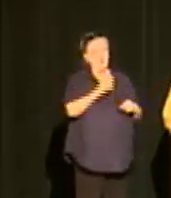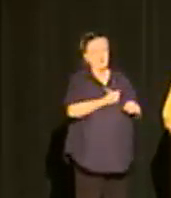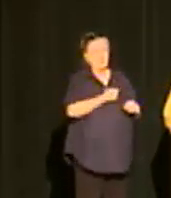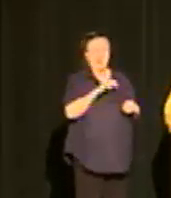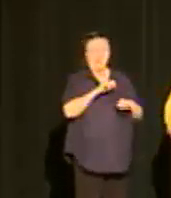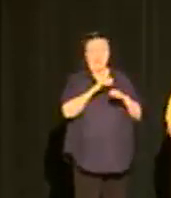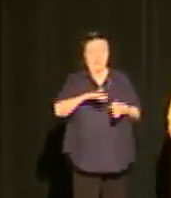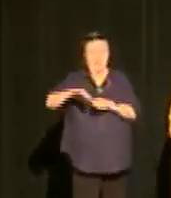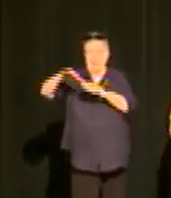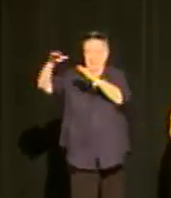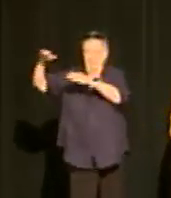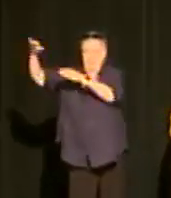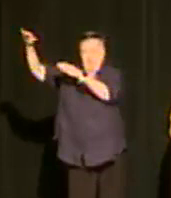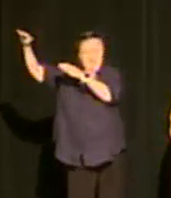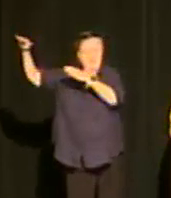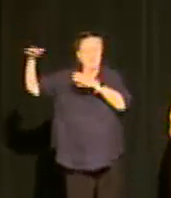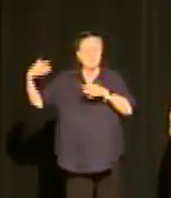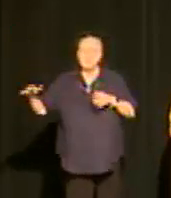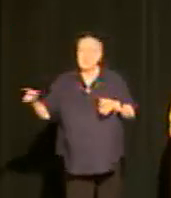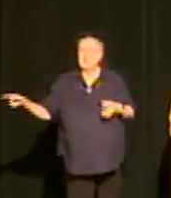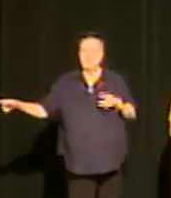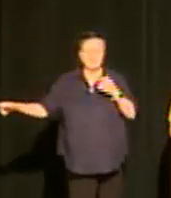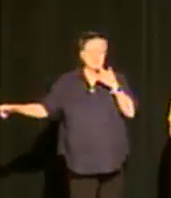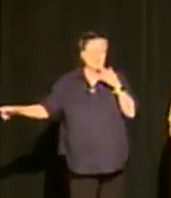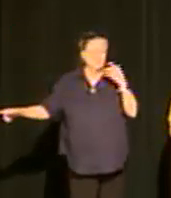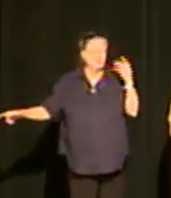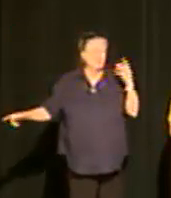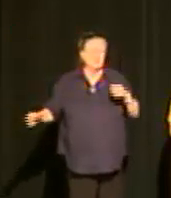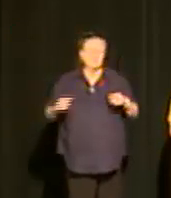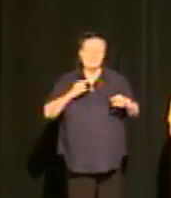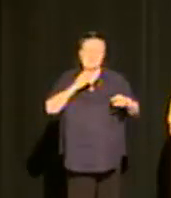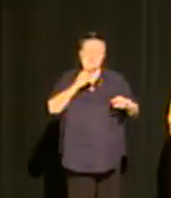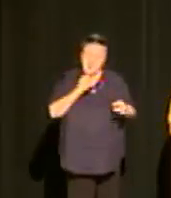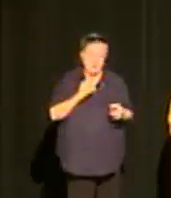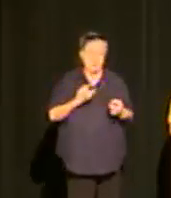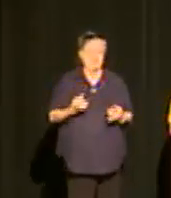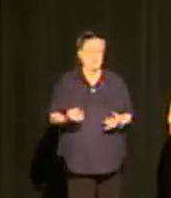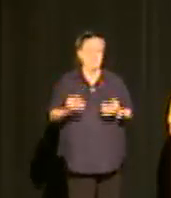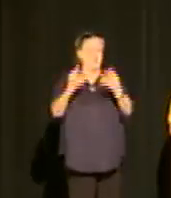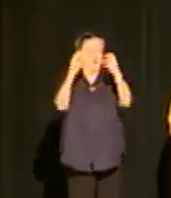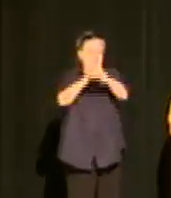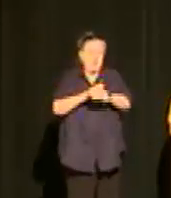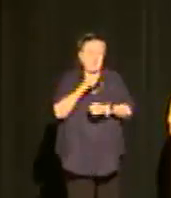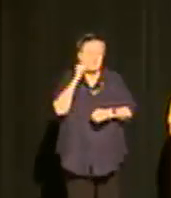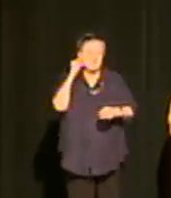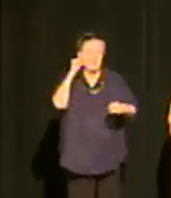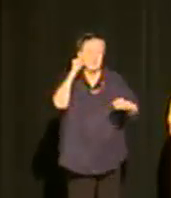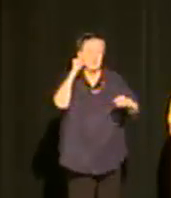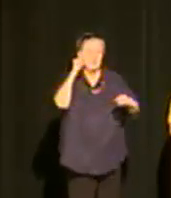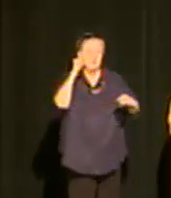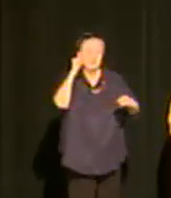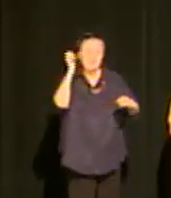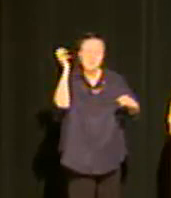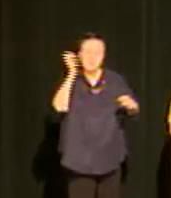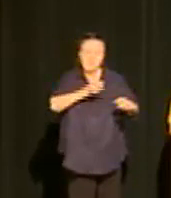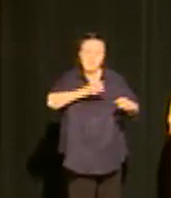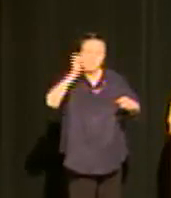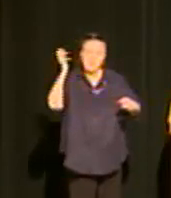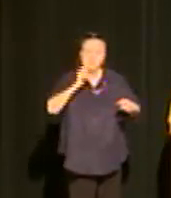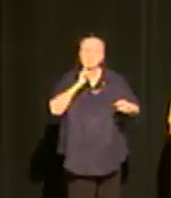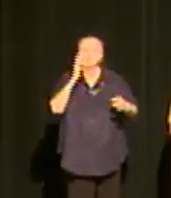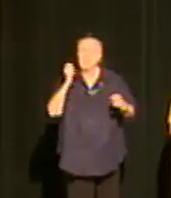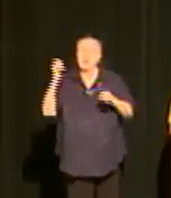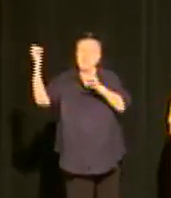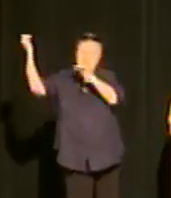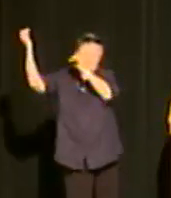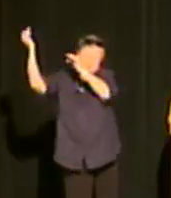hill, there was, as Rocky said, a serious firefight yesterday. And, oh boy, that fire really wanted to come down that